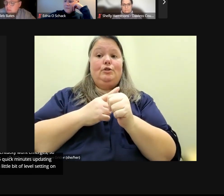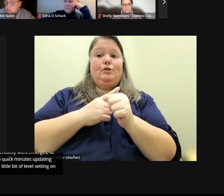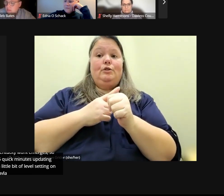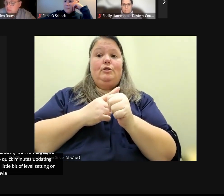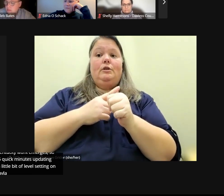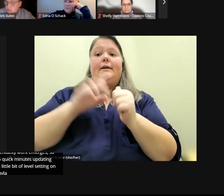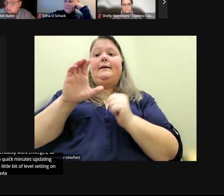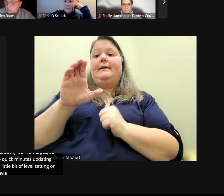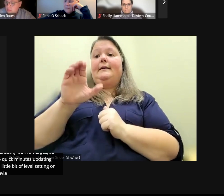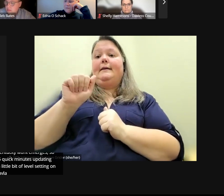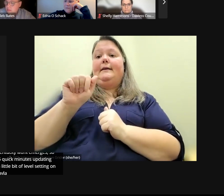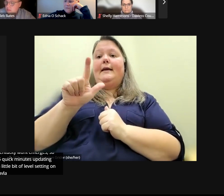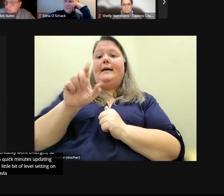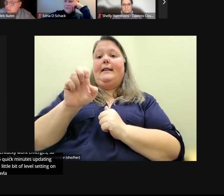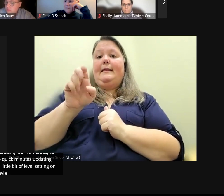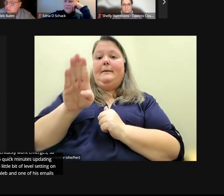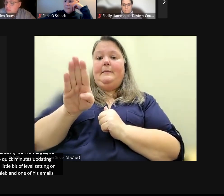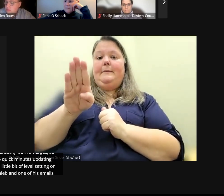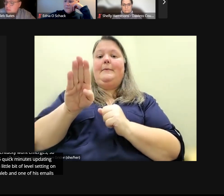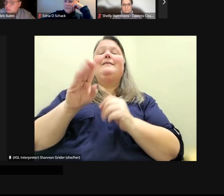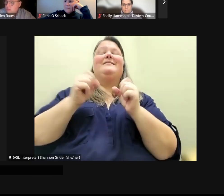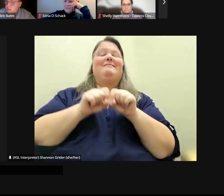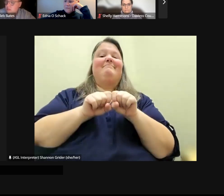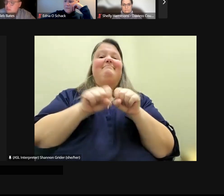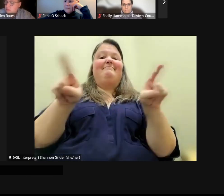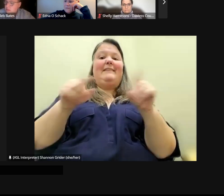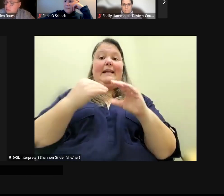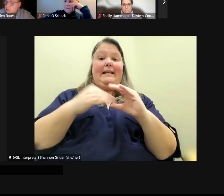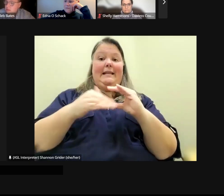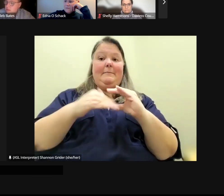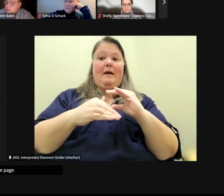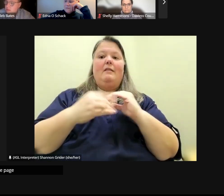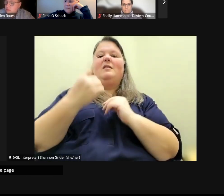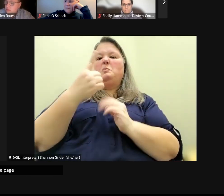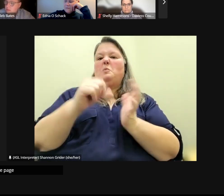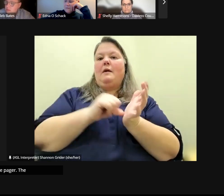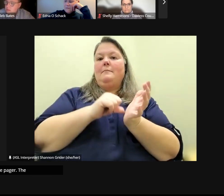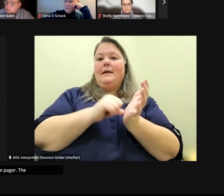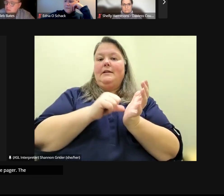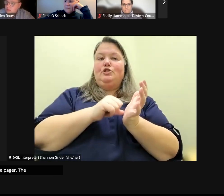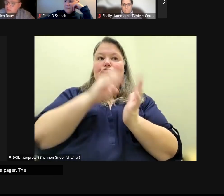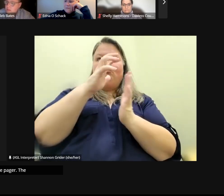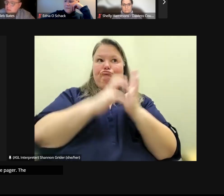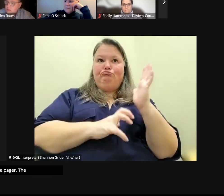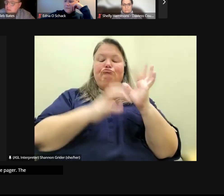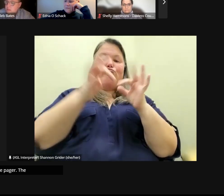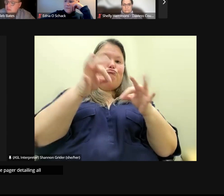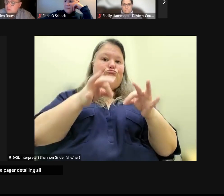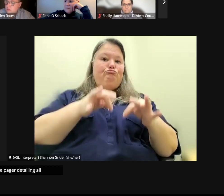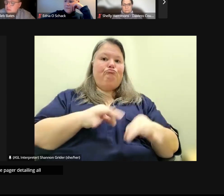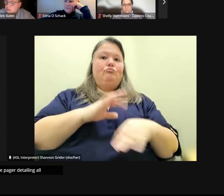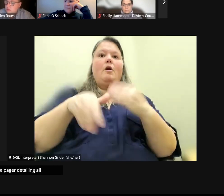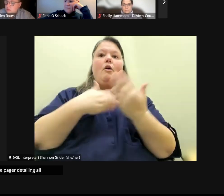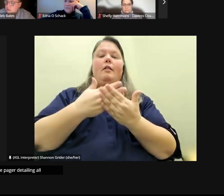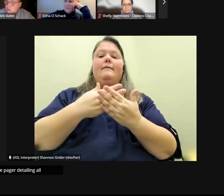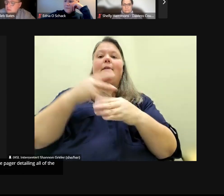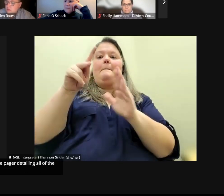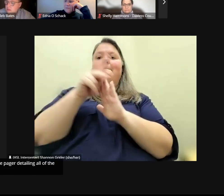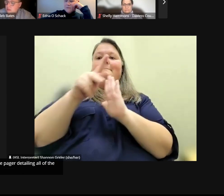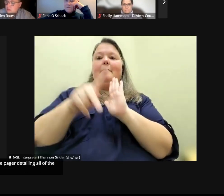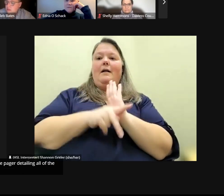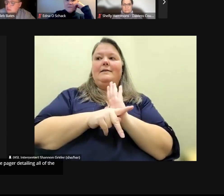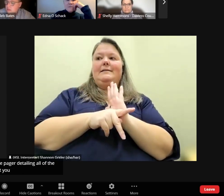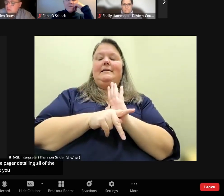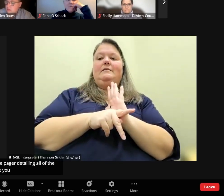one of his emails, sent around a 1-pager detailing all of the policy deliverables that